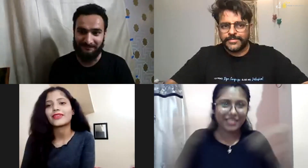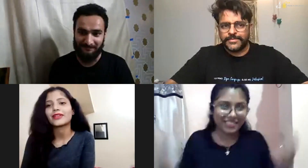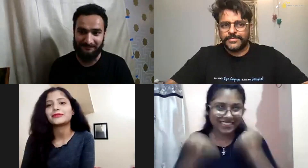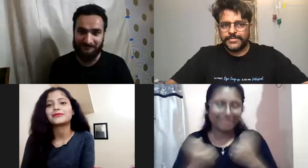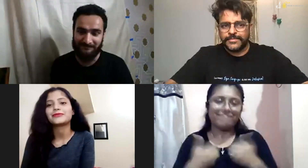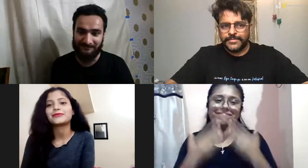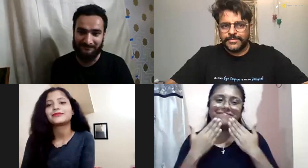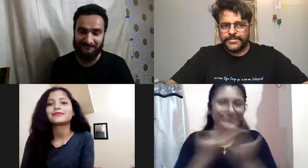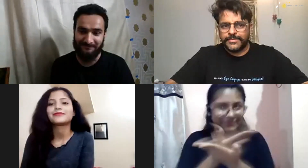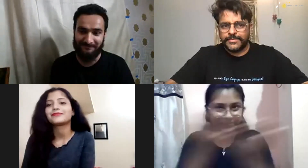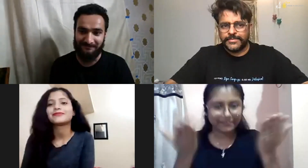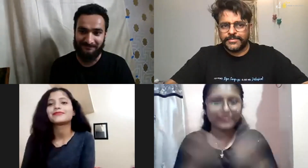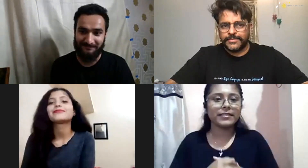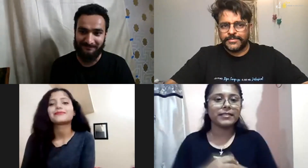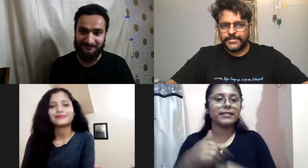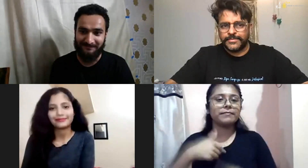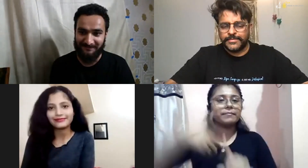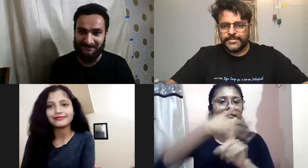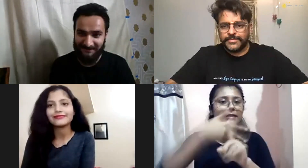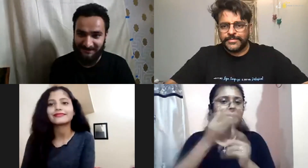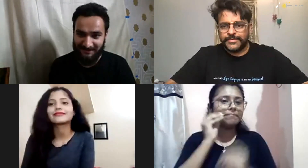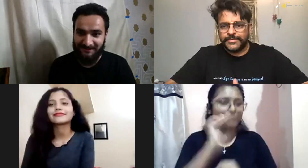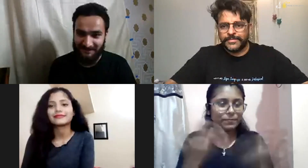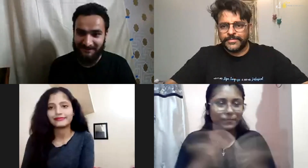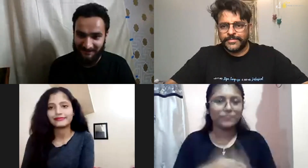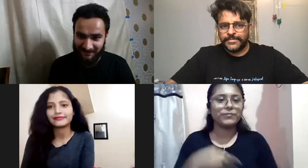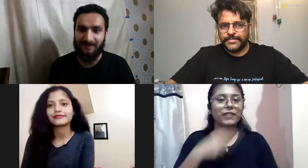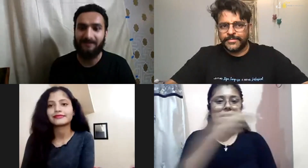thank you, and all the people. Speak of the deaf.